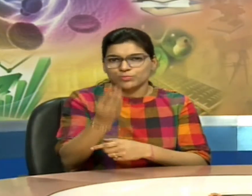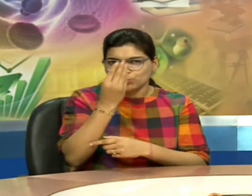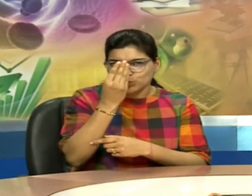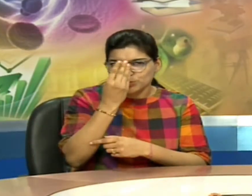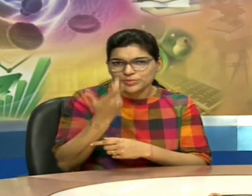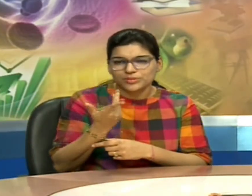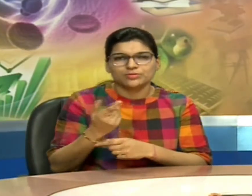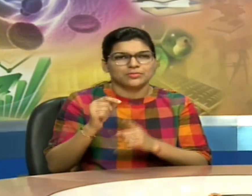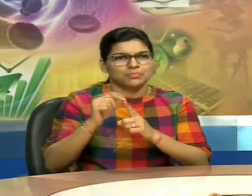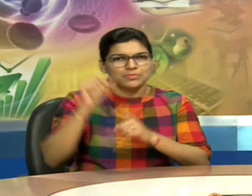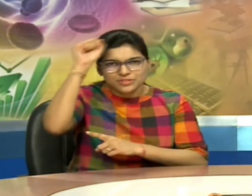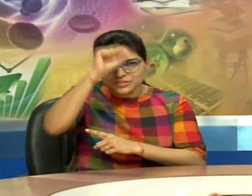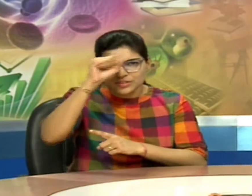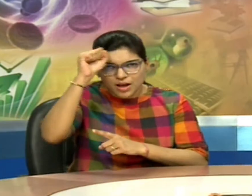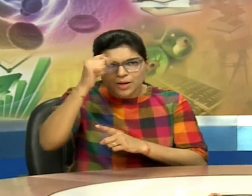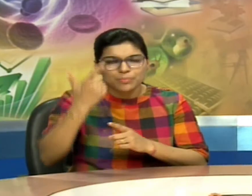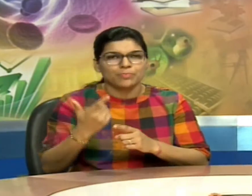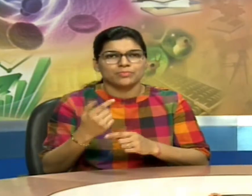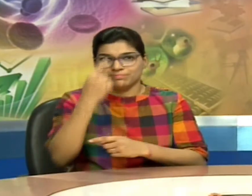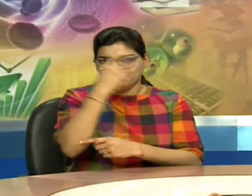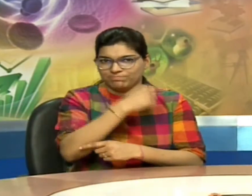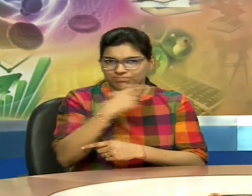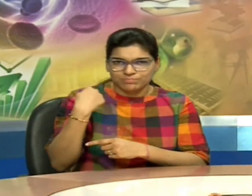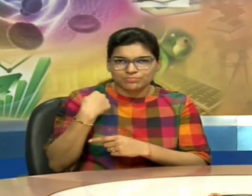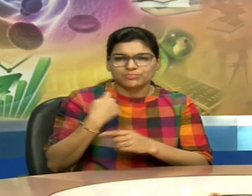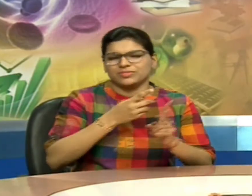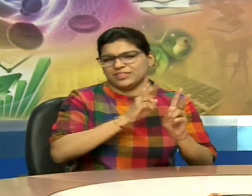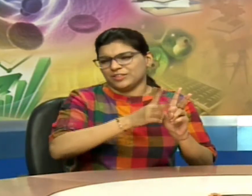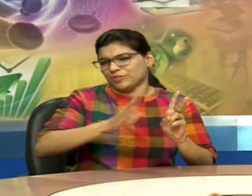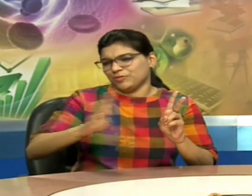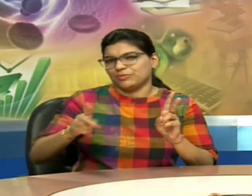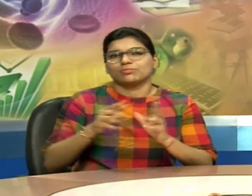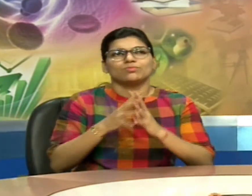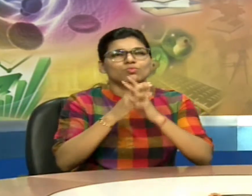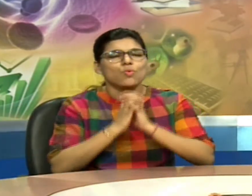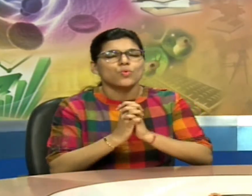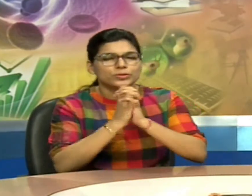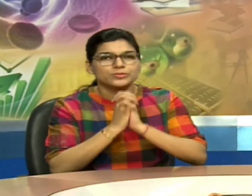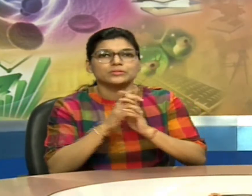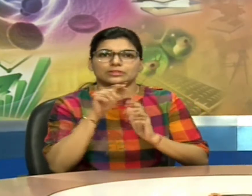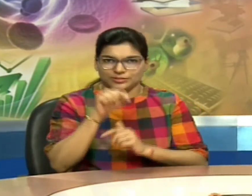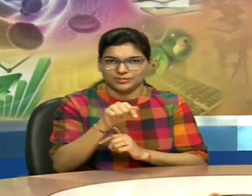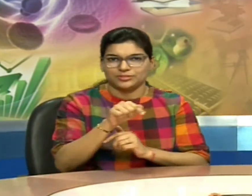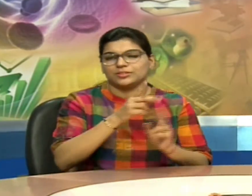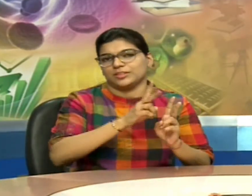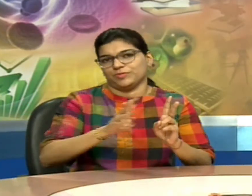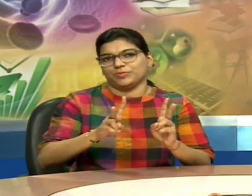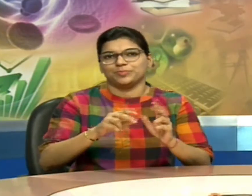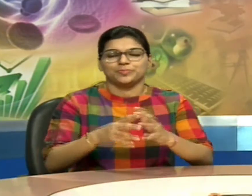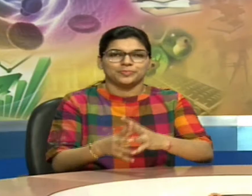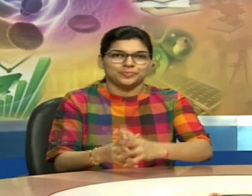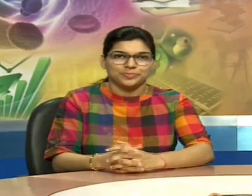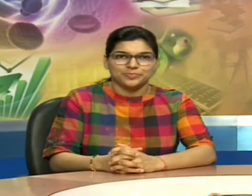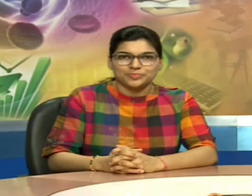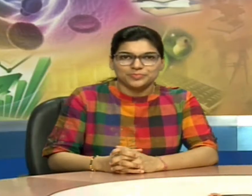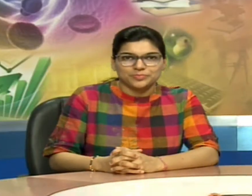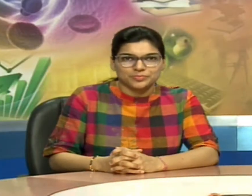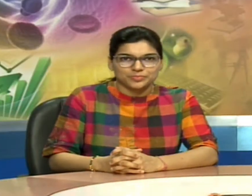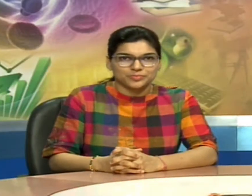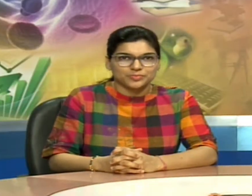Hindu, Muslim, Punjabi, Sikh. So similarly, there are different religions.